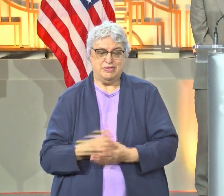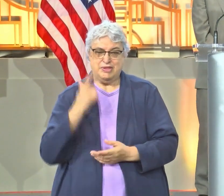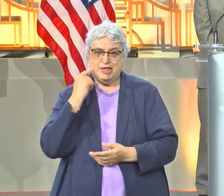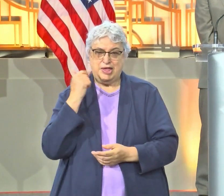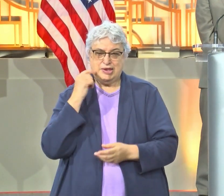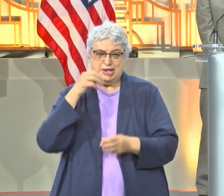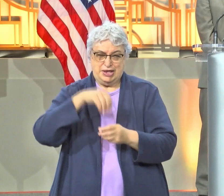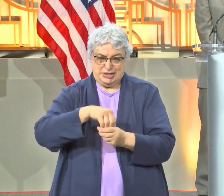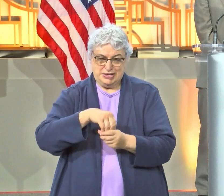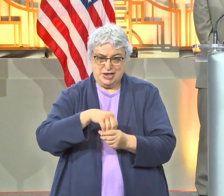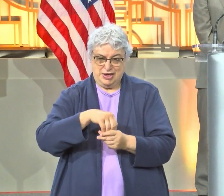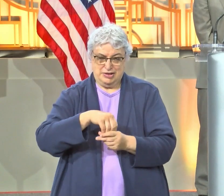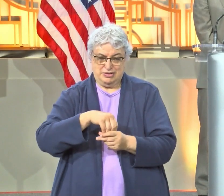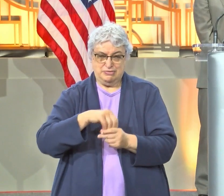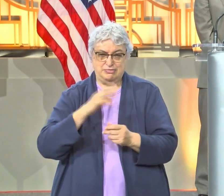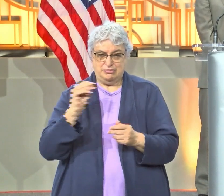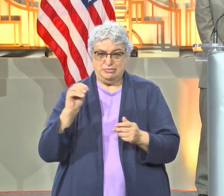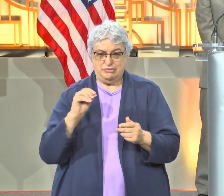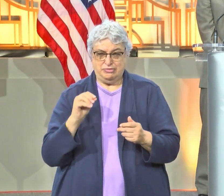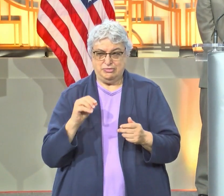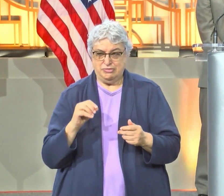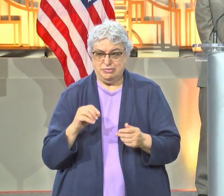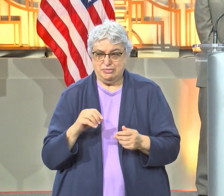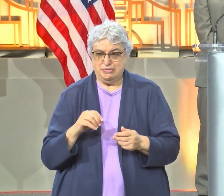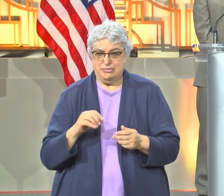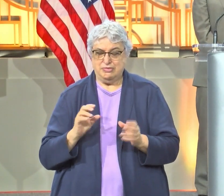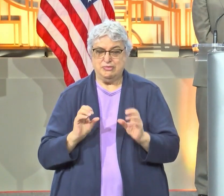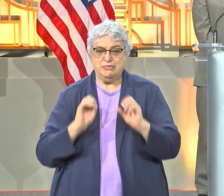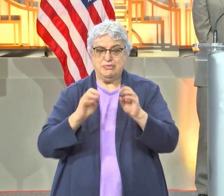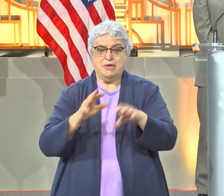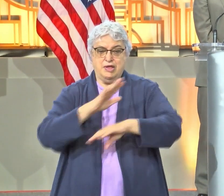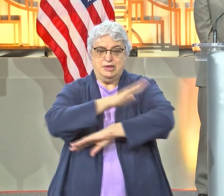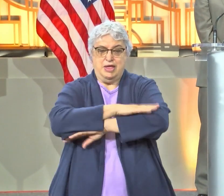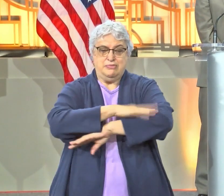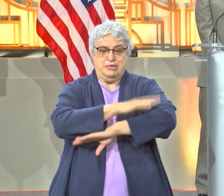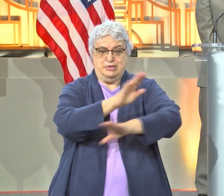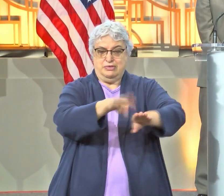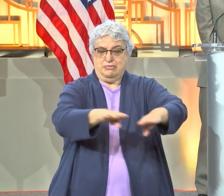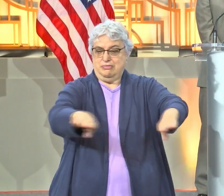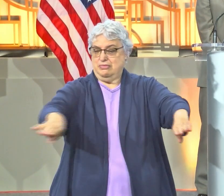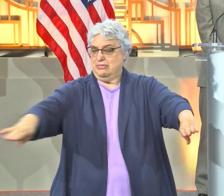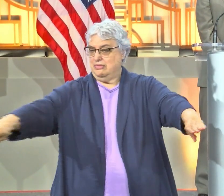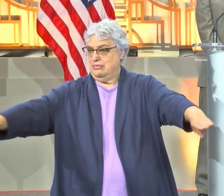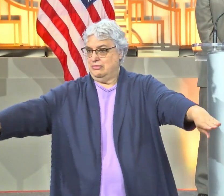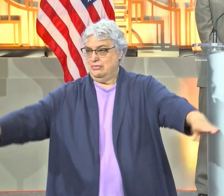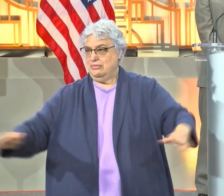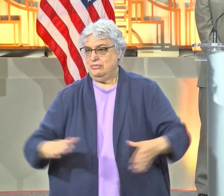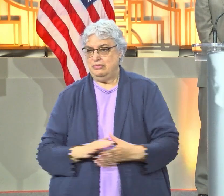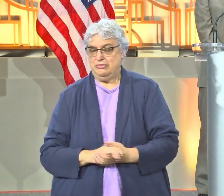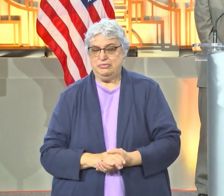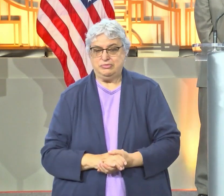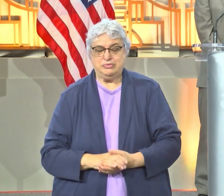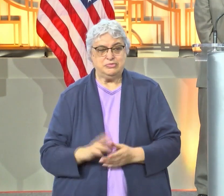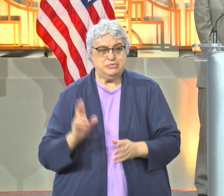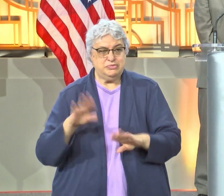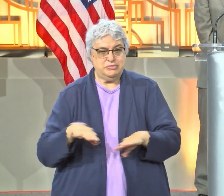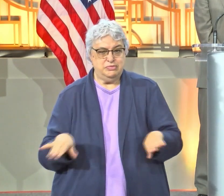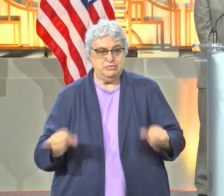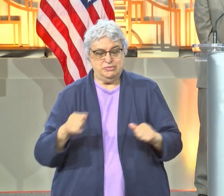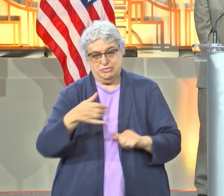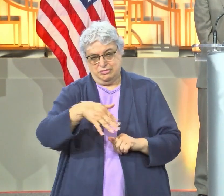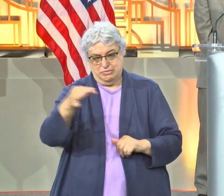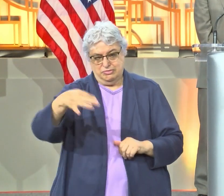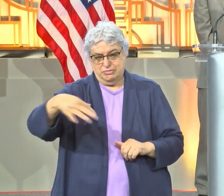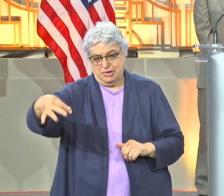candy is over the inside, and you just place them out on a table in front of your home, for example, and the kids